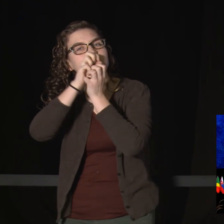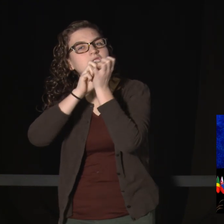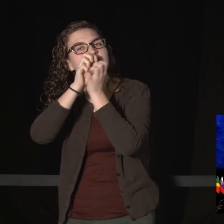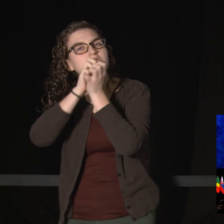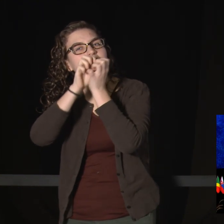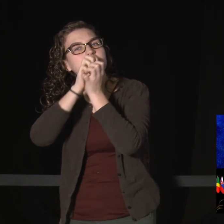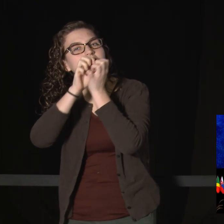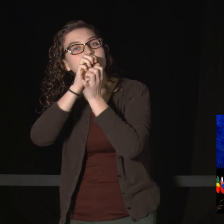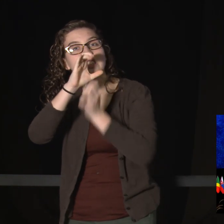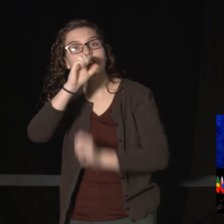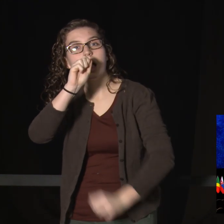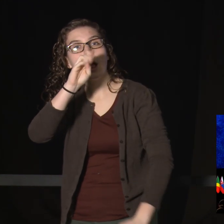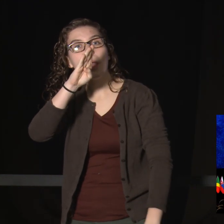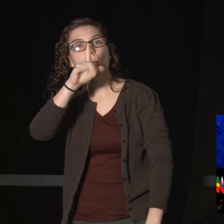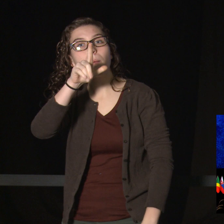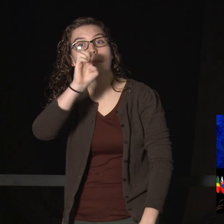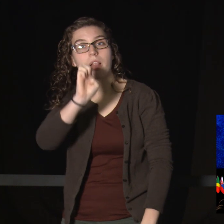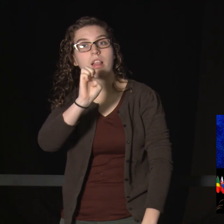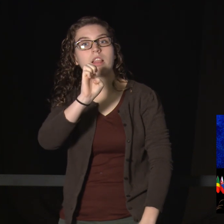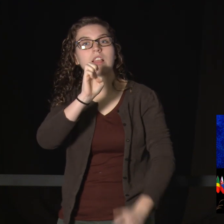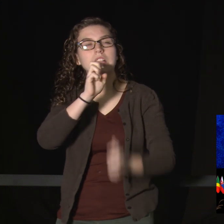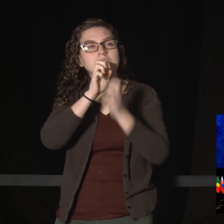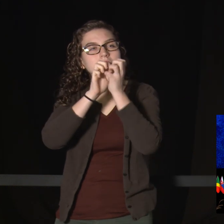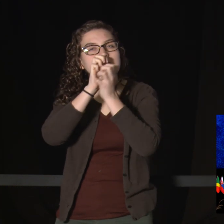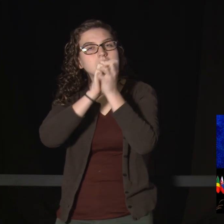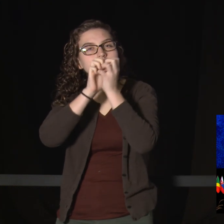on a cable